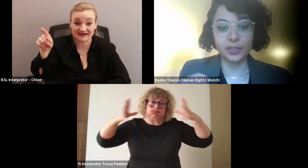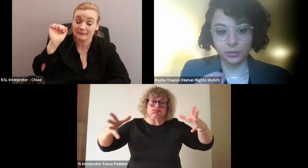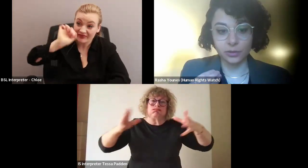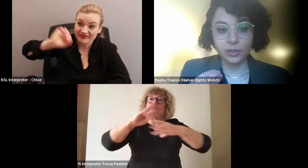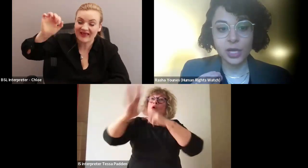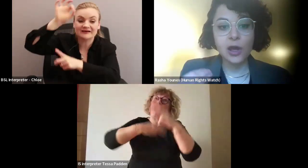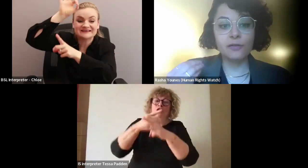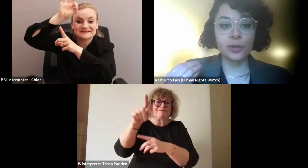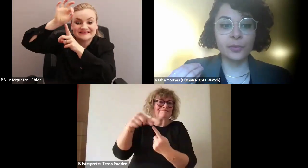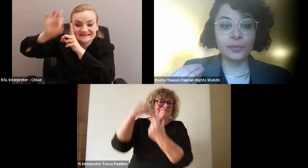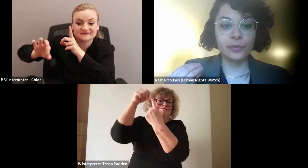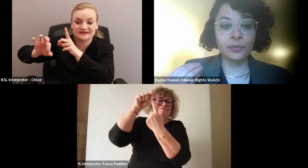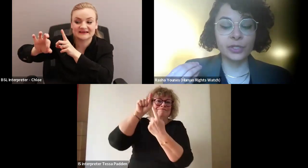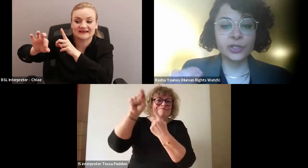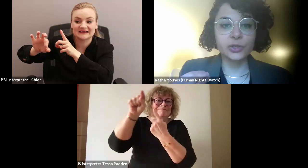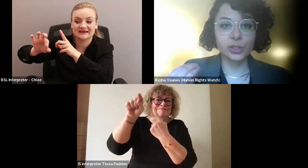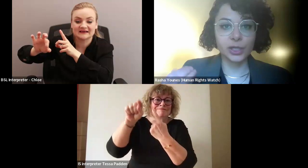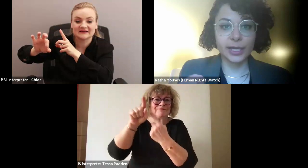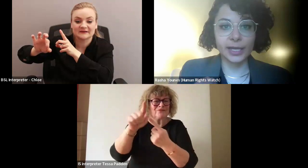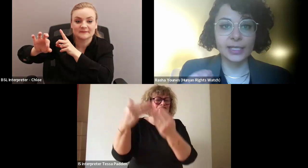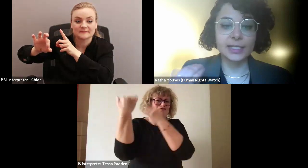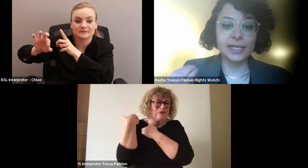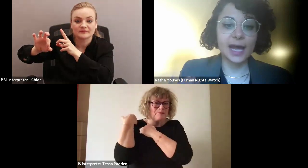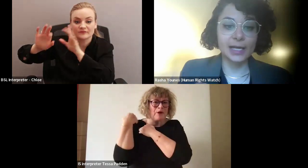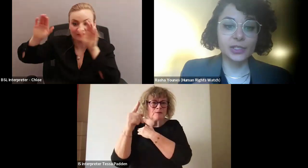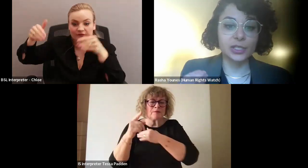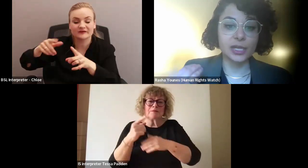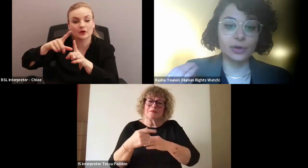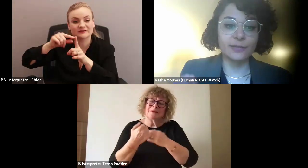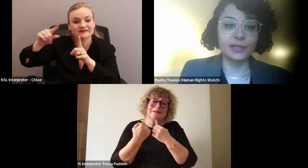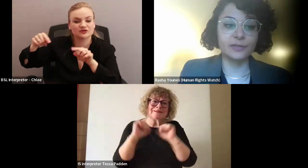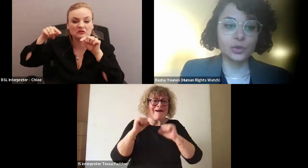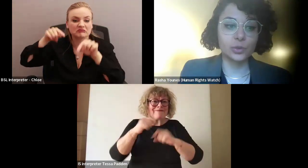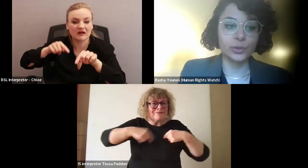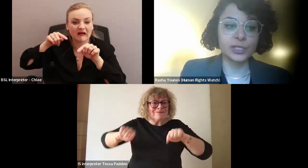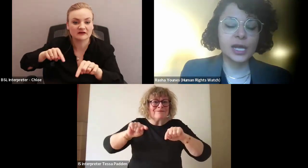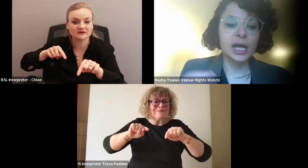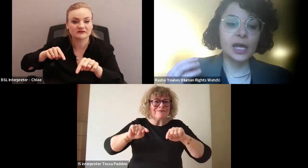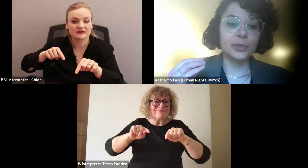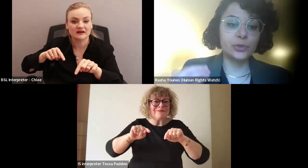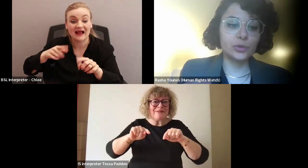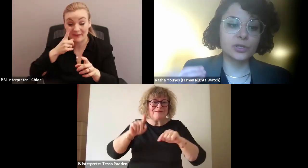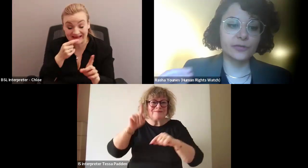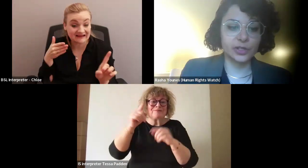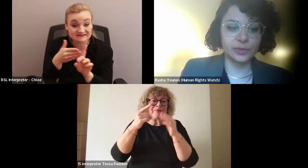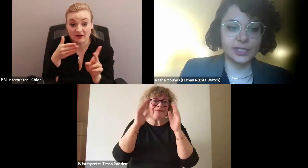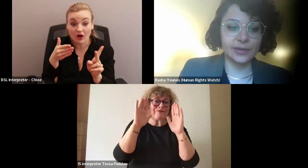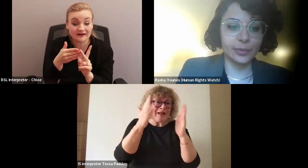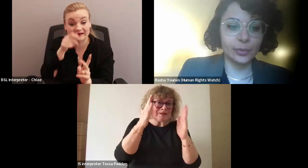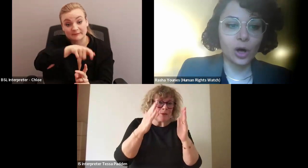significant vehicles for the digital targeting and state actors and private individuals' abuse